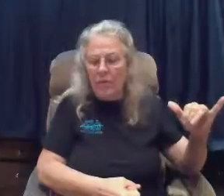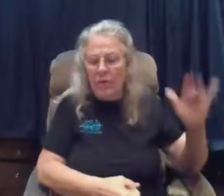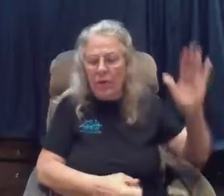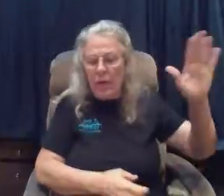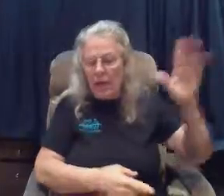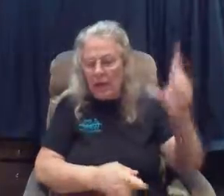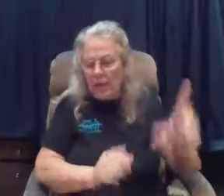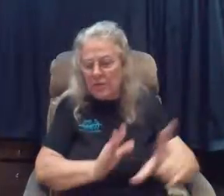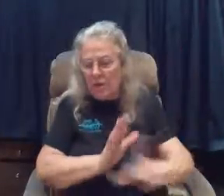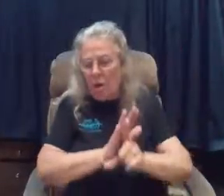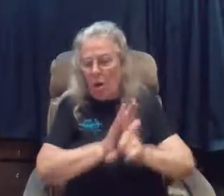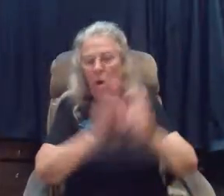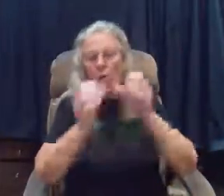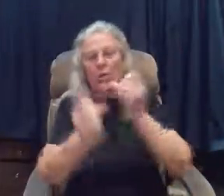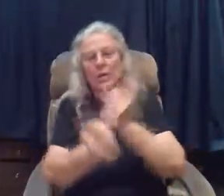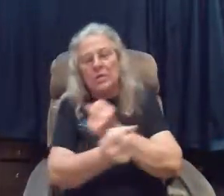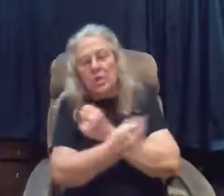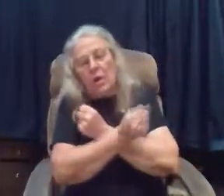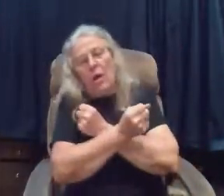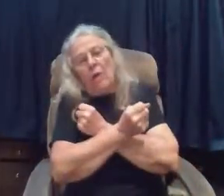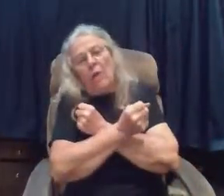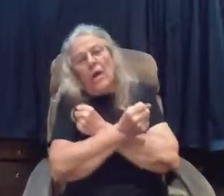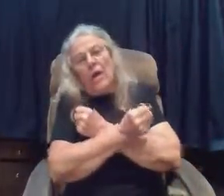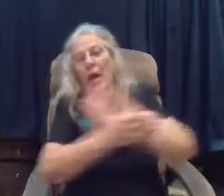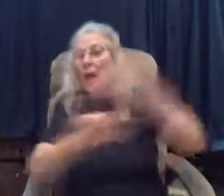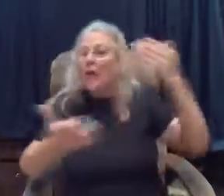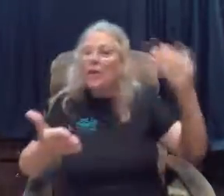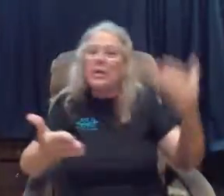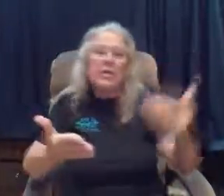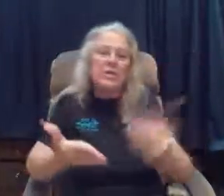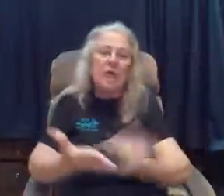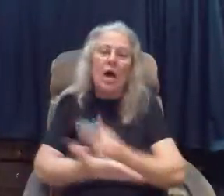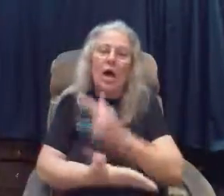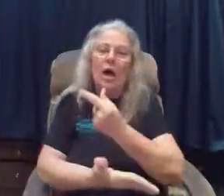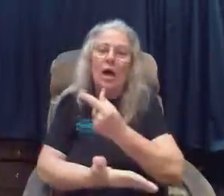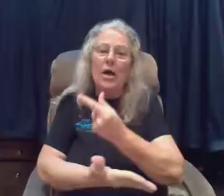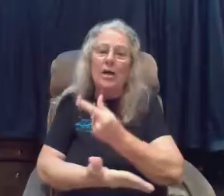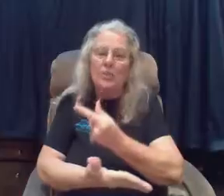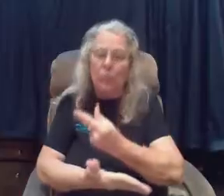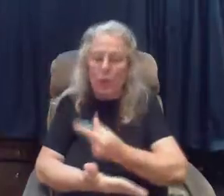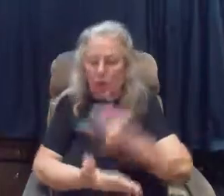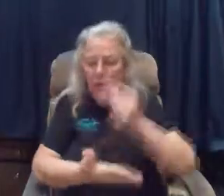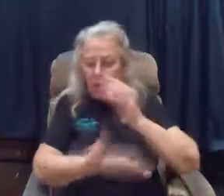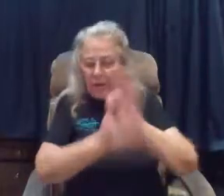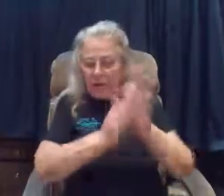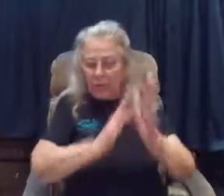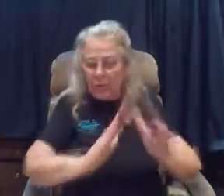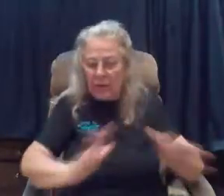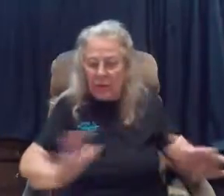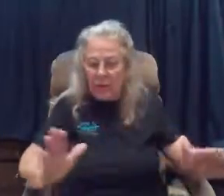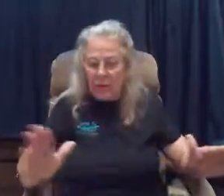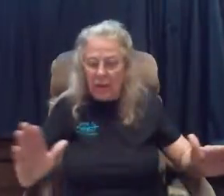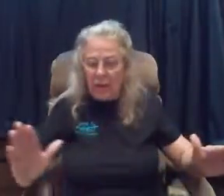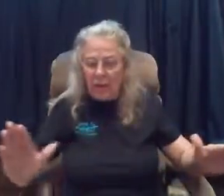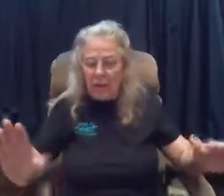another. His law is love, and his gospel is